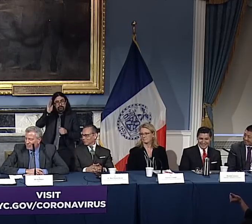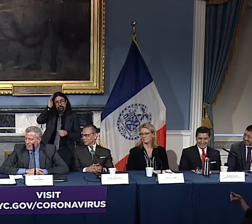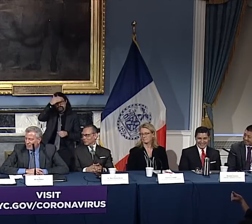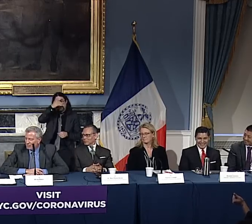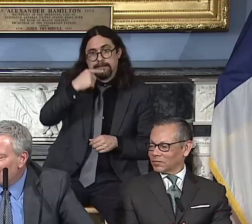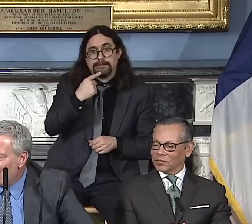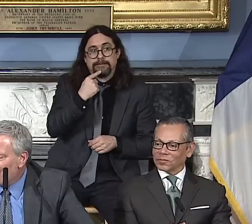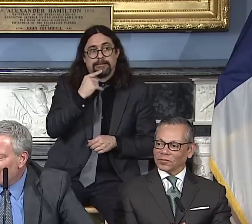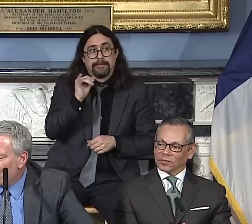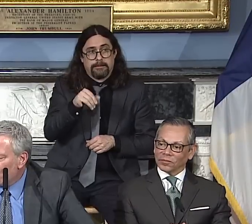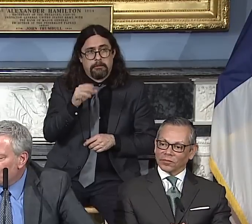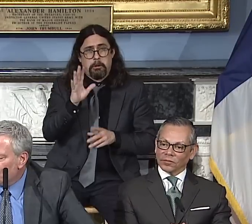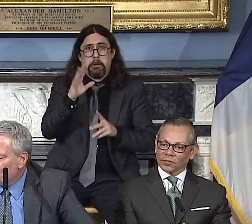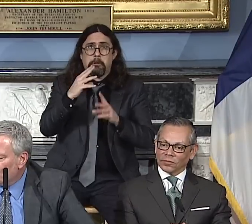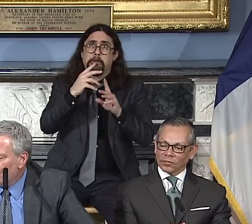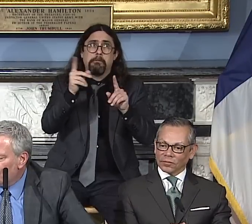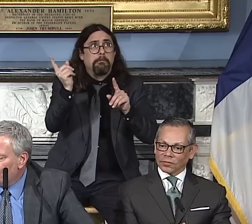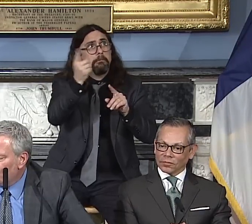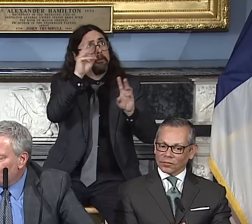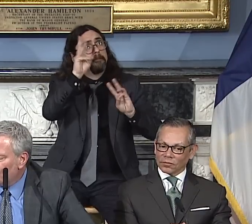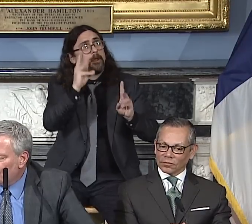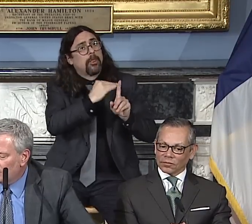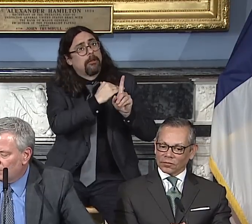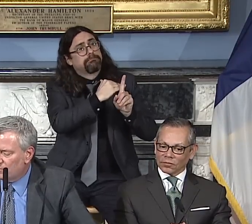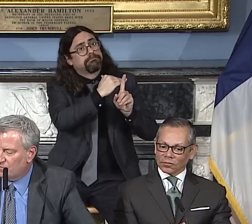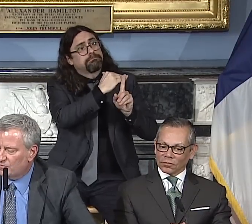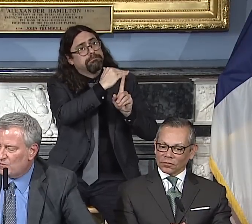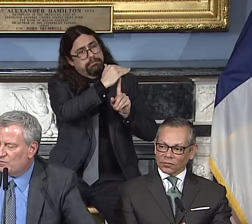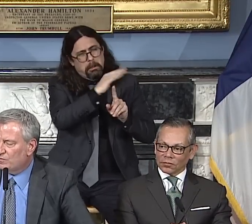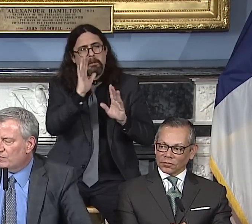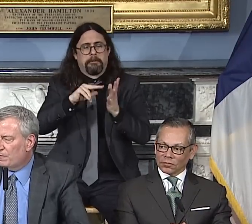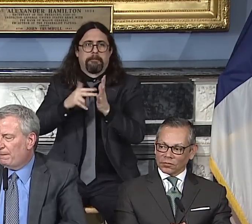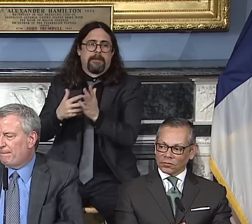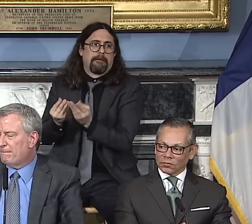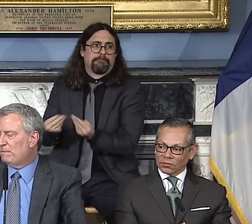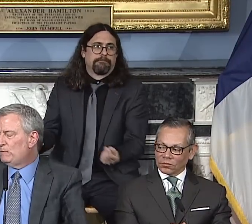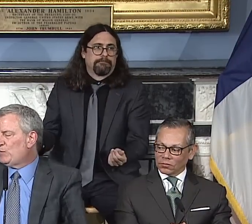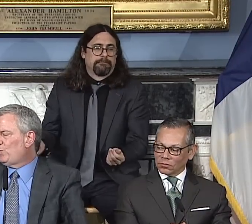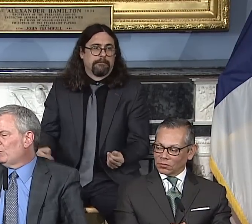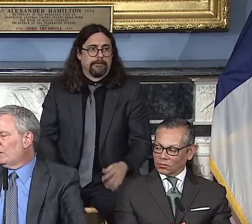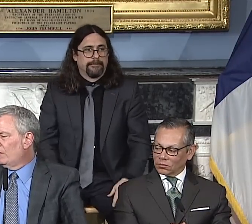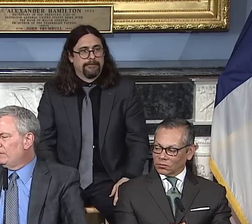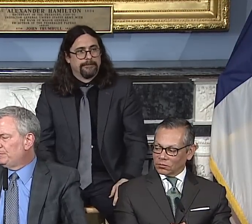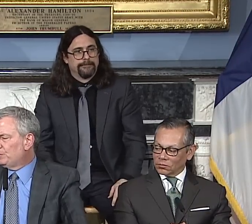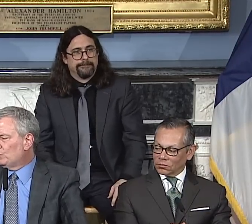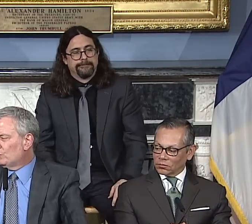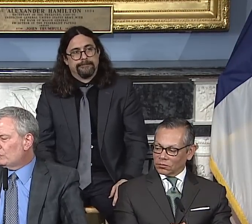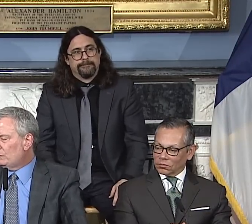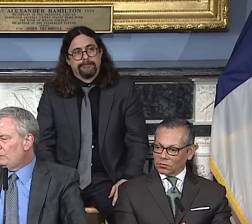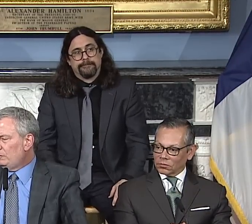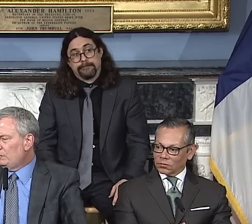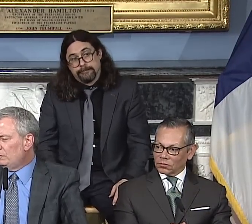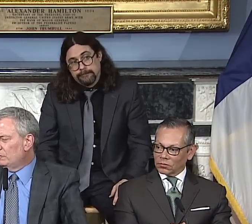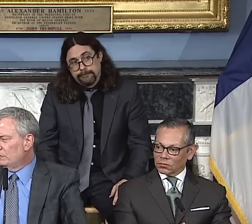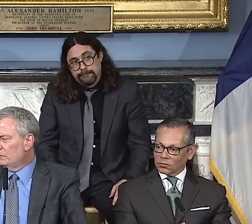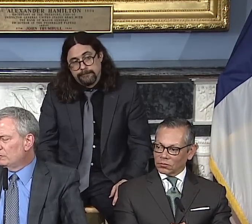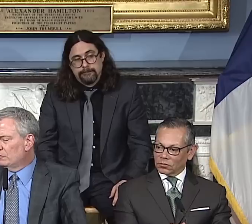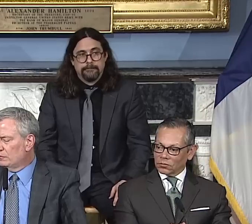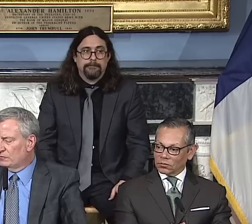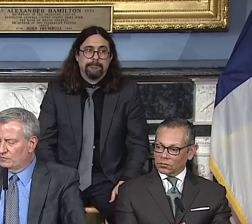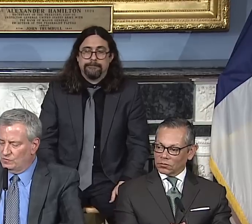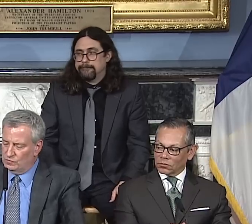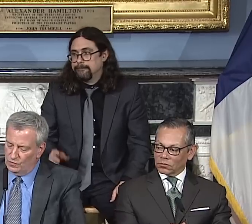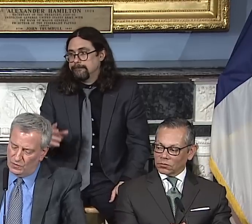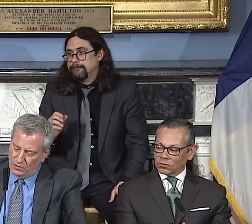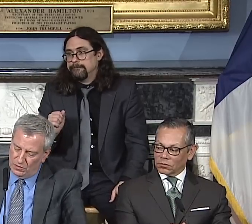had conversations with scientists in different institutions, and given the fact that this is a